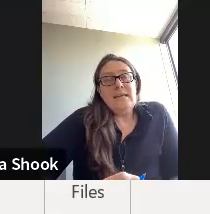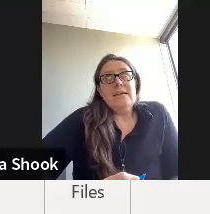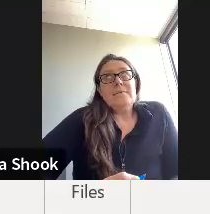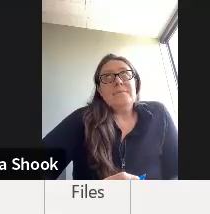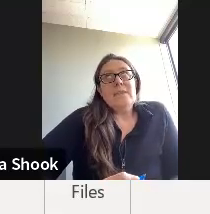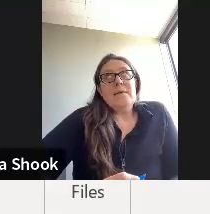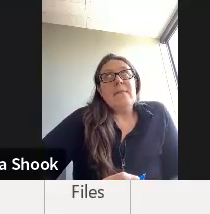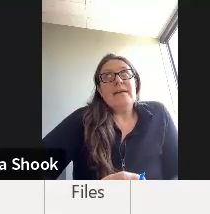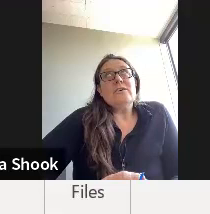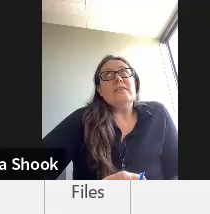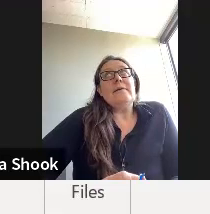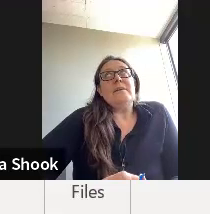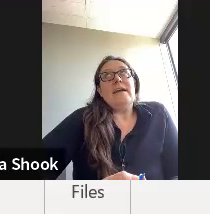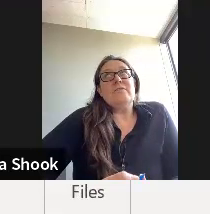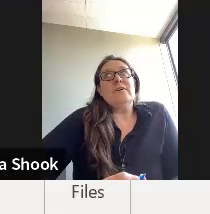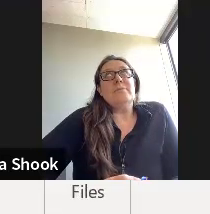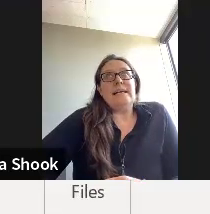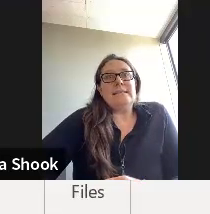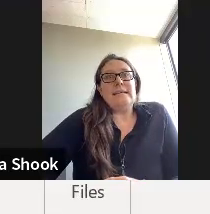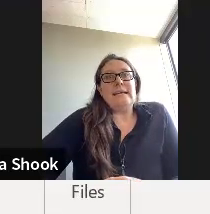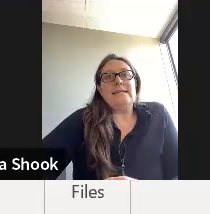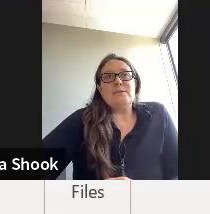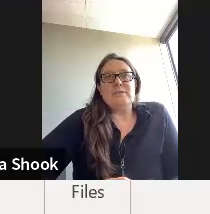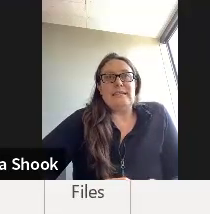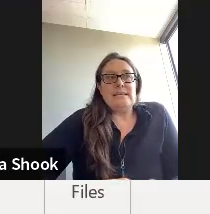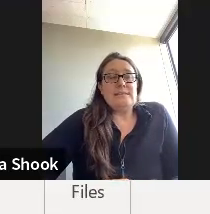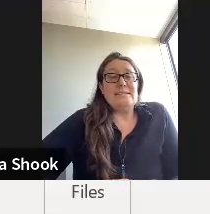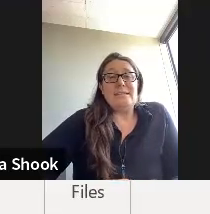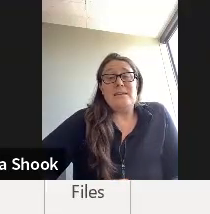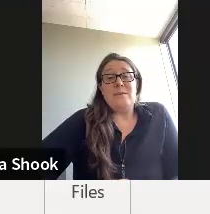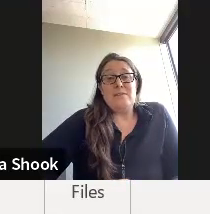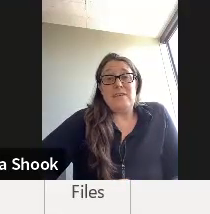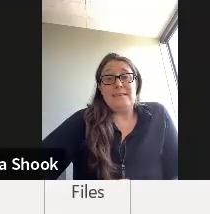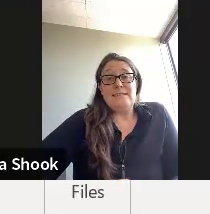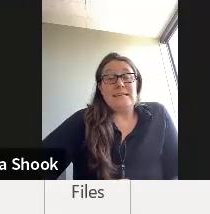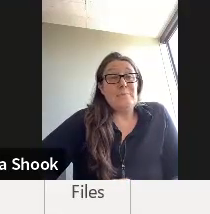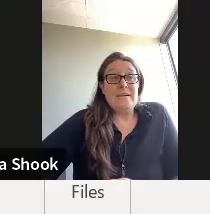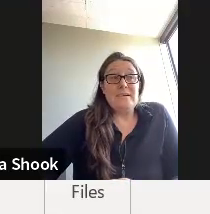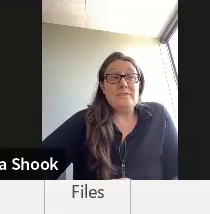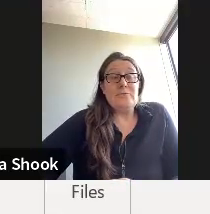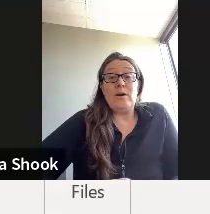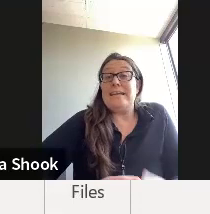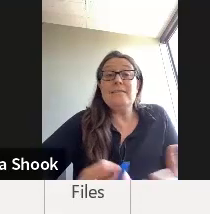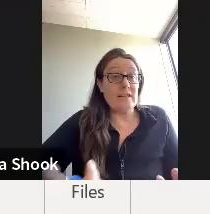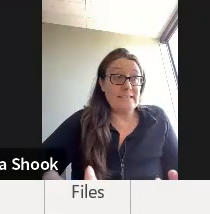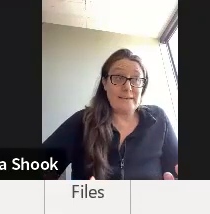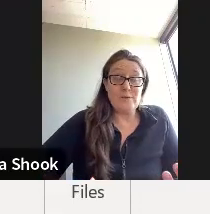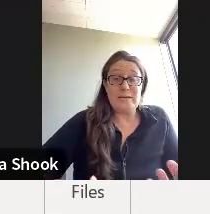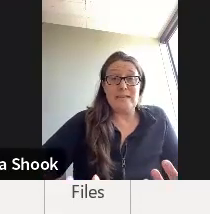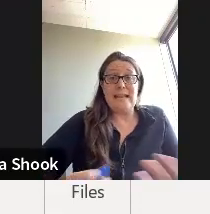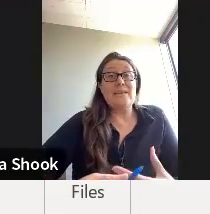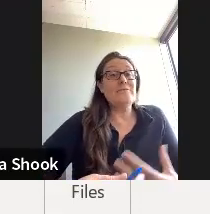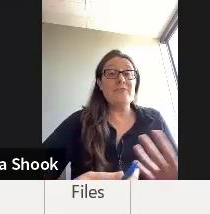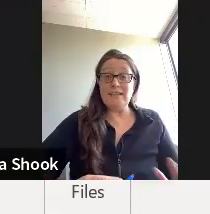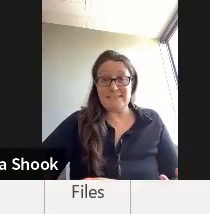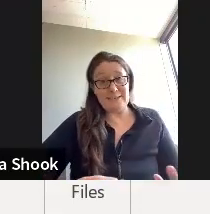mean, medical and behavioral complexity and additional needs is something that we face as barriers for involuntary